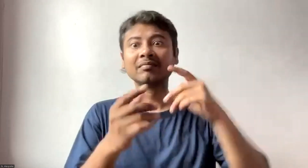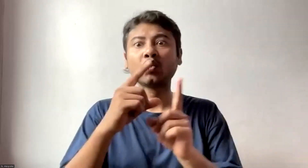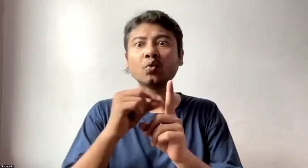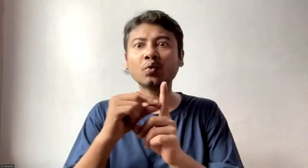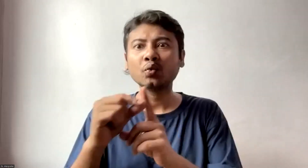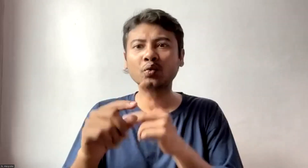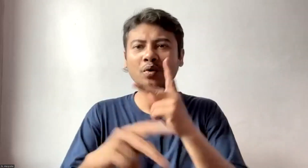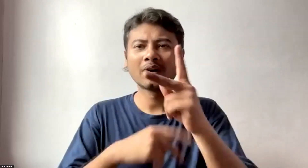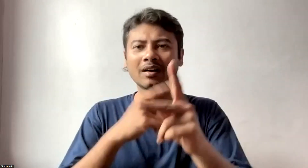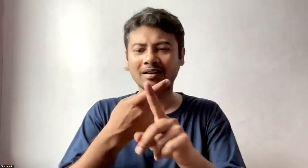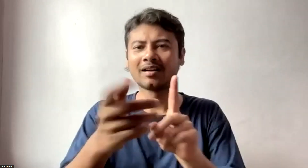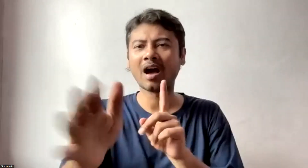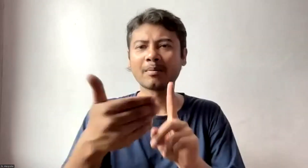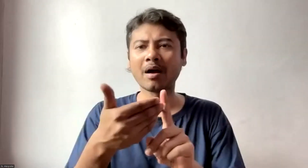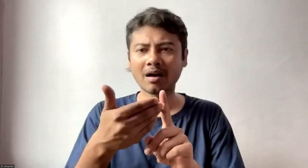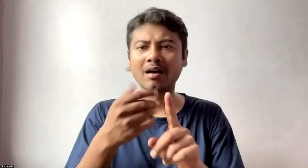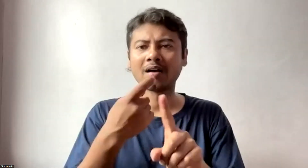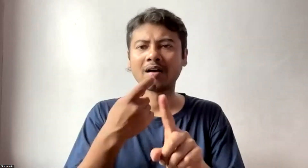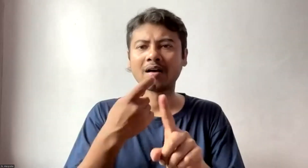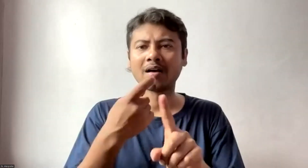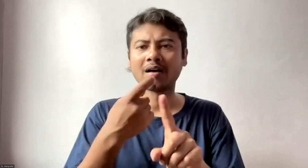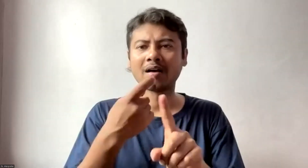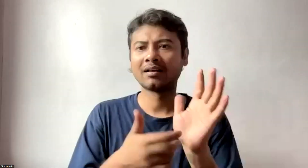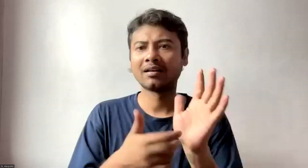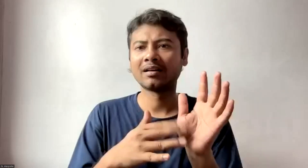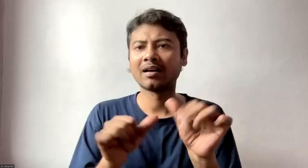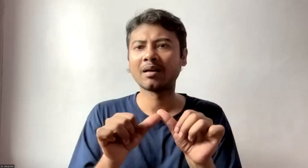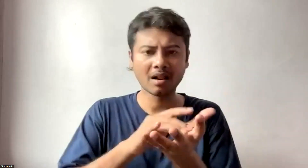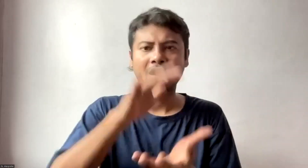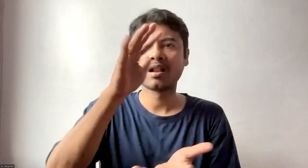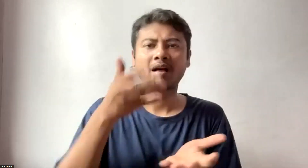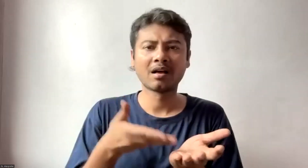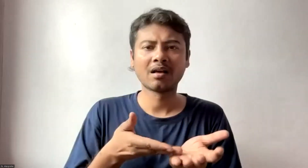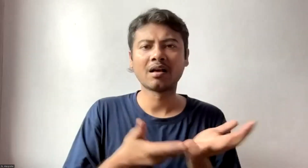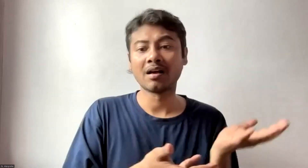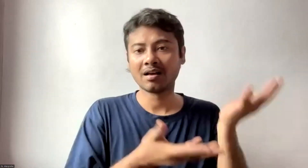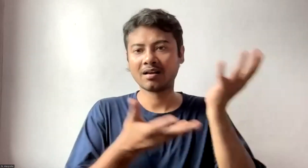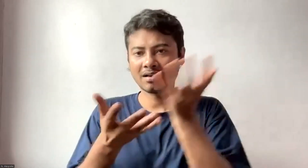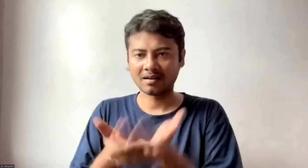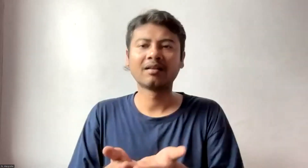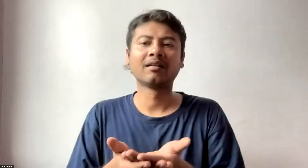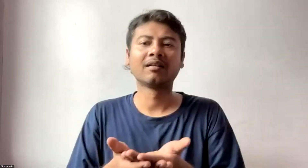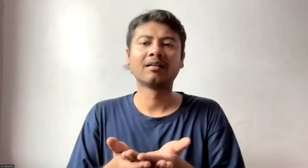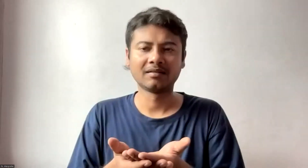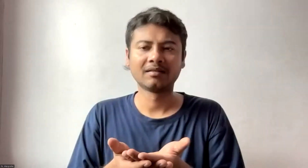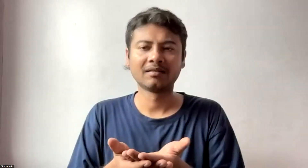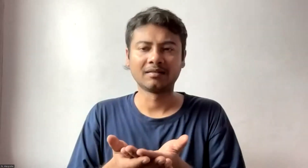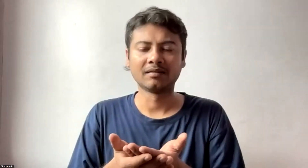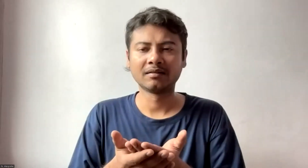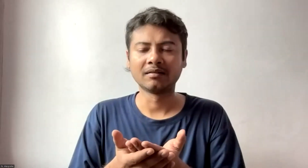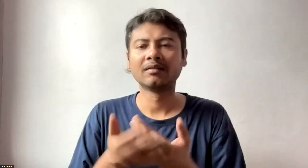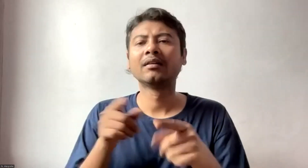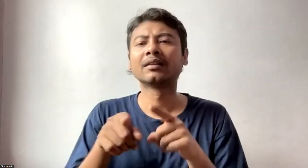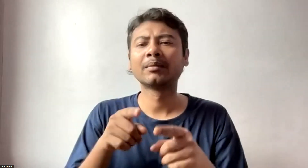so many desires. For example, why does a person get addicted to alcohol? It is because